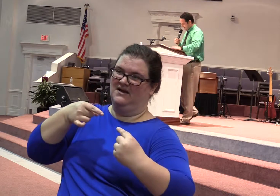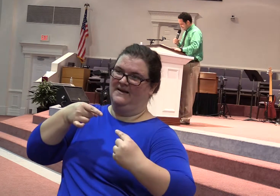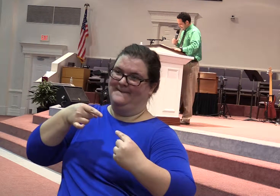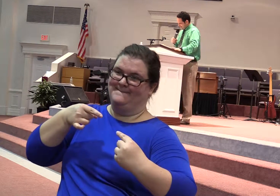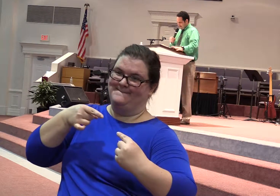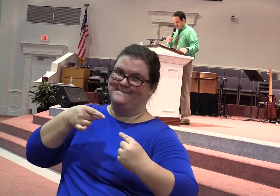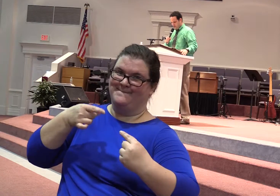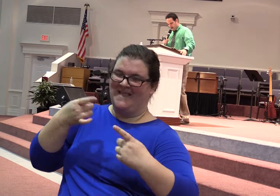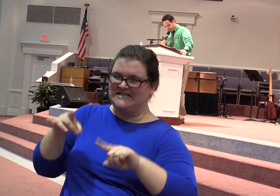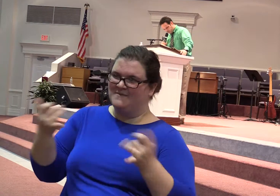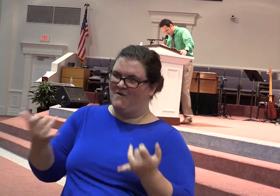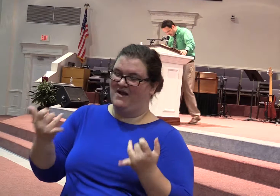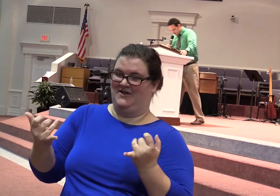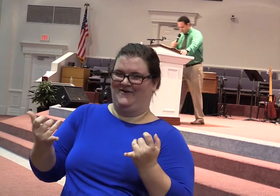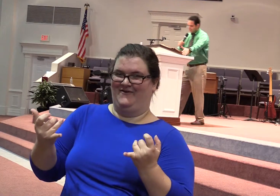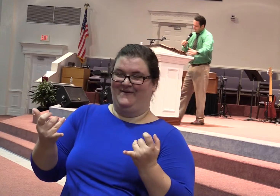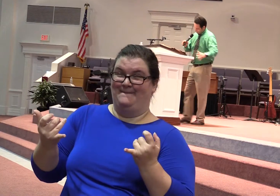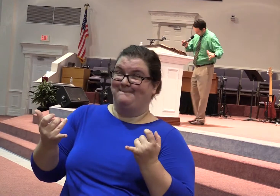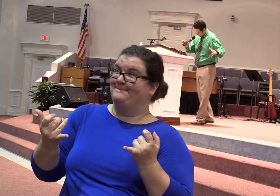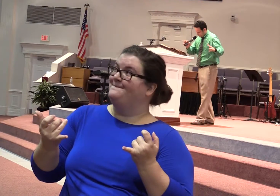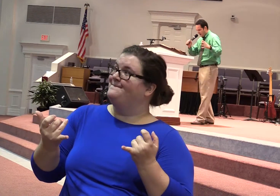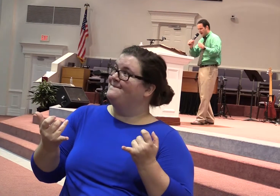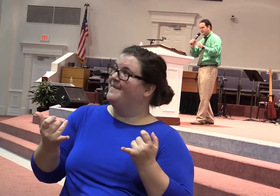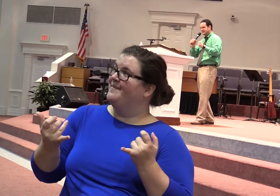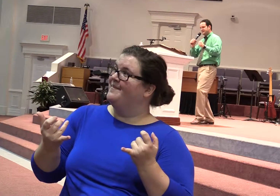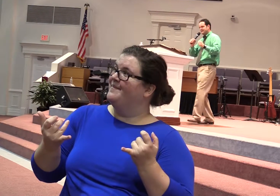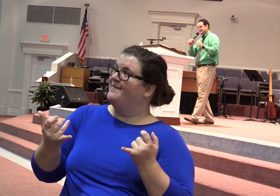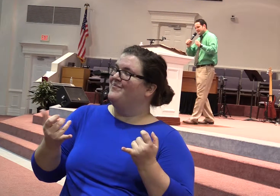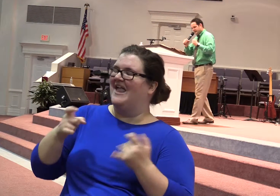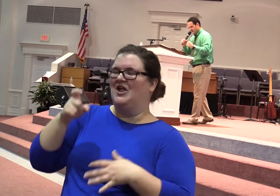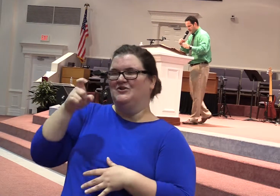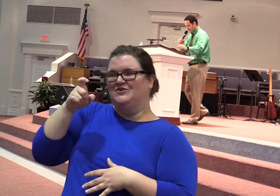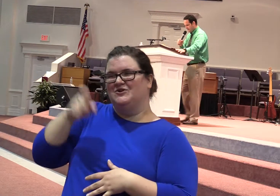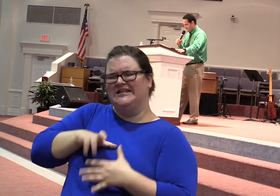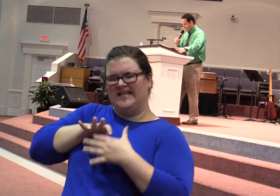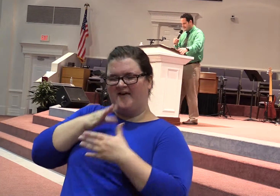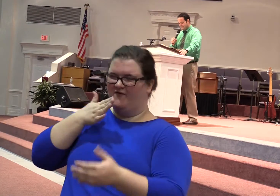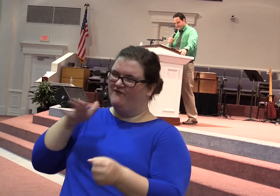Hallelujah. And you need to be grounded in the